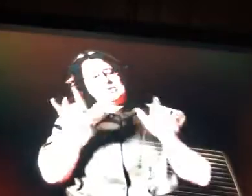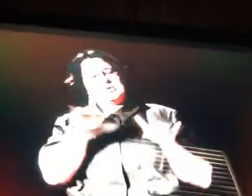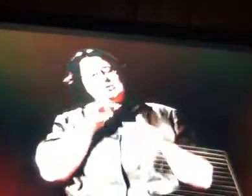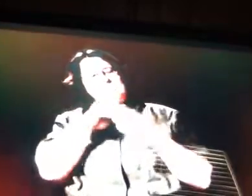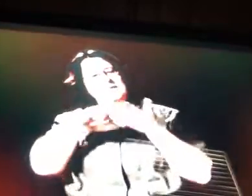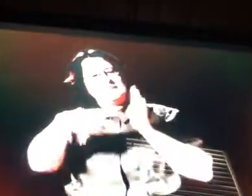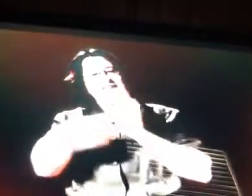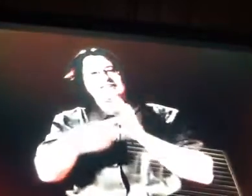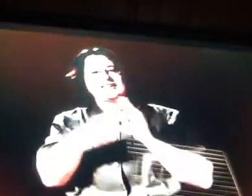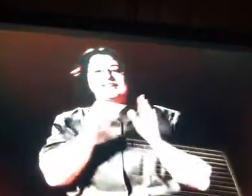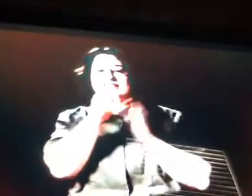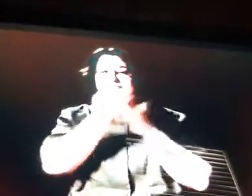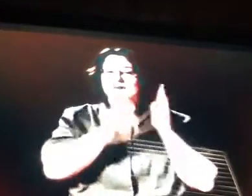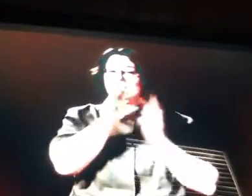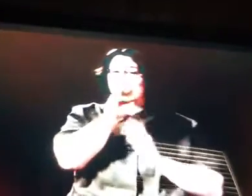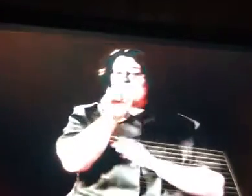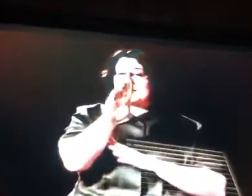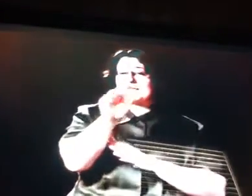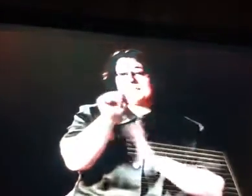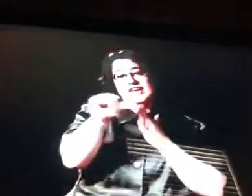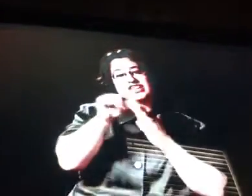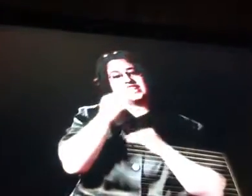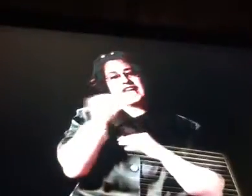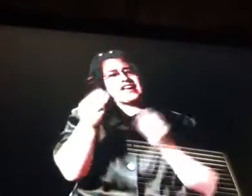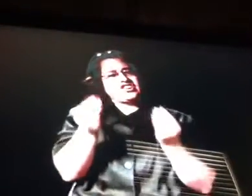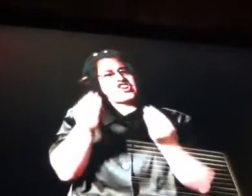A universal design computer